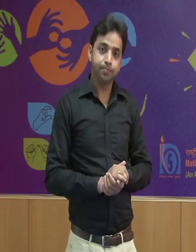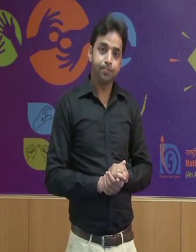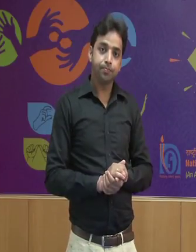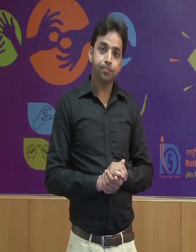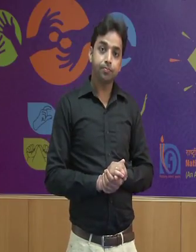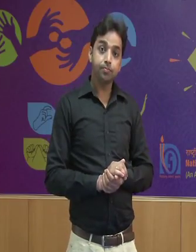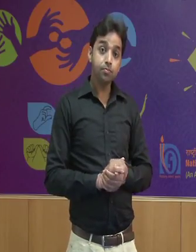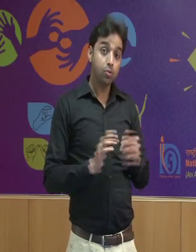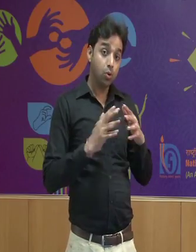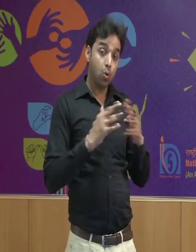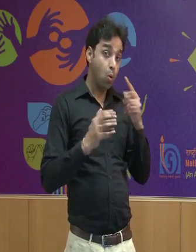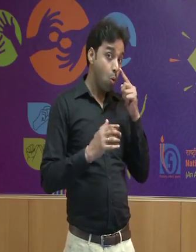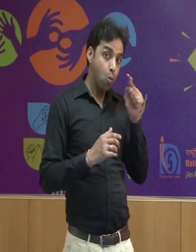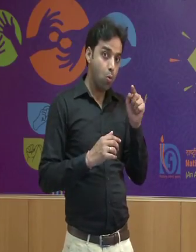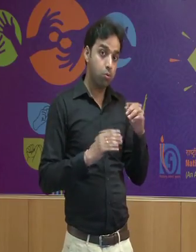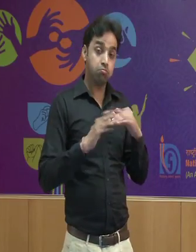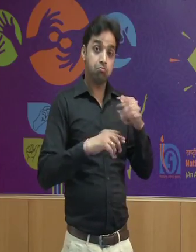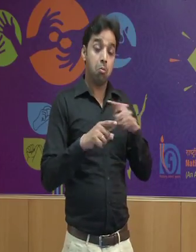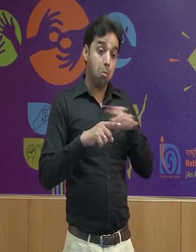Women have occupied top positions in the country.